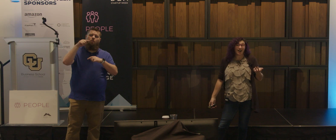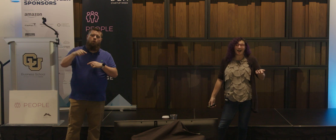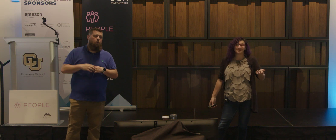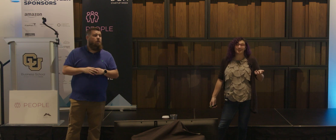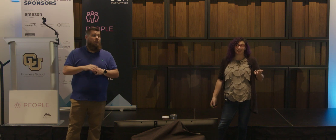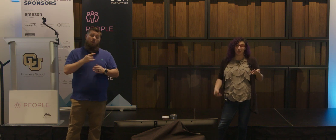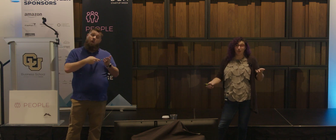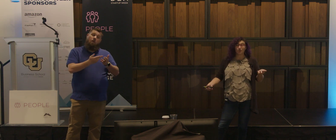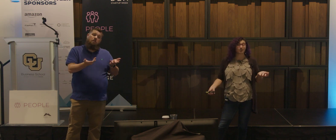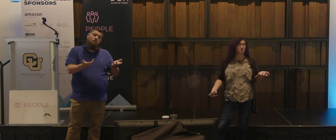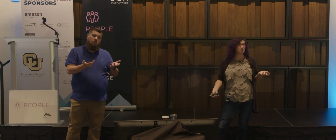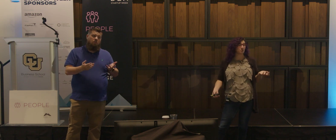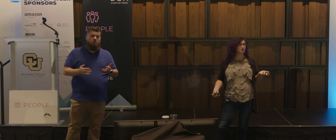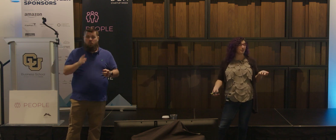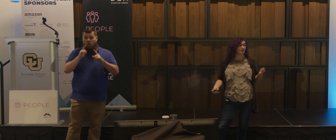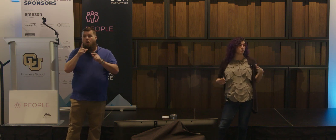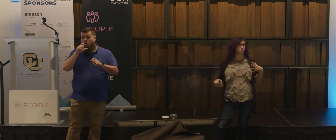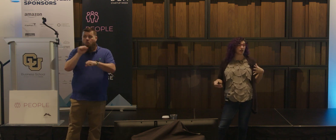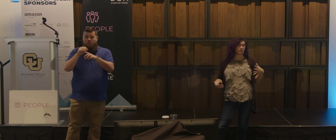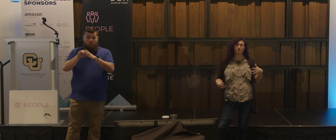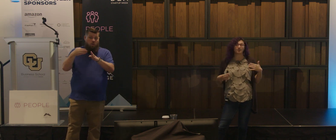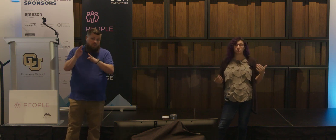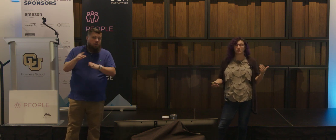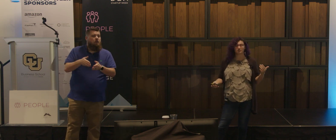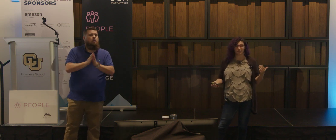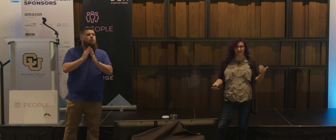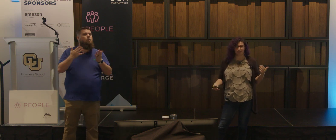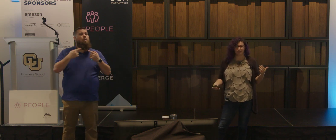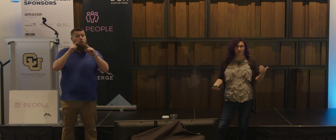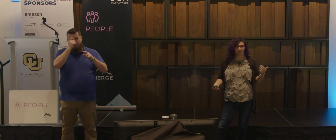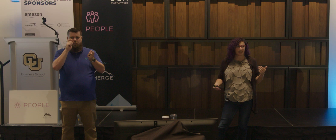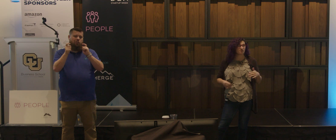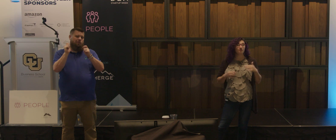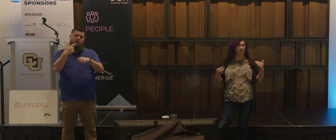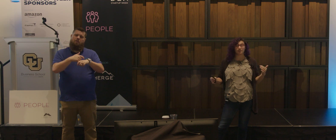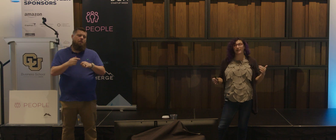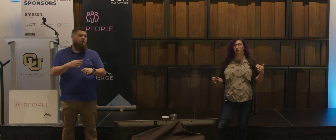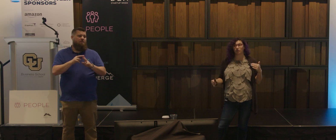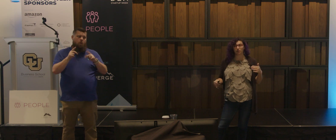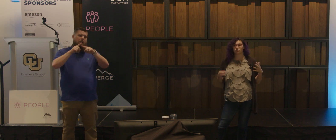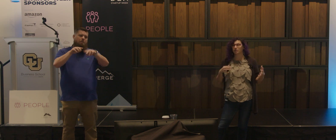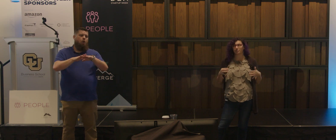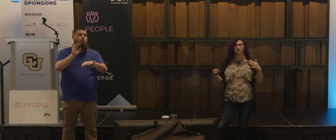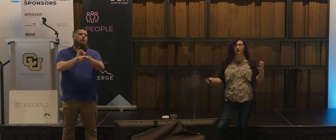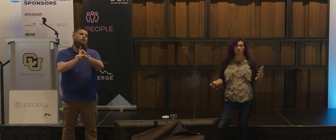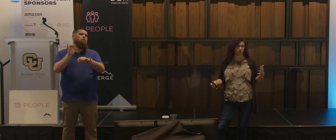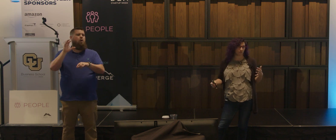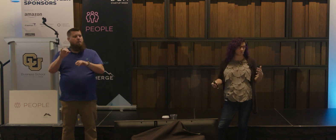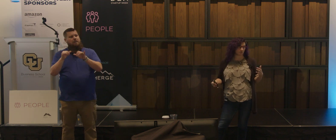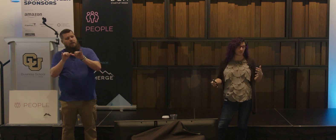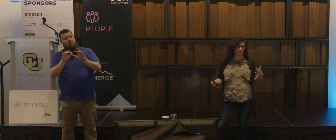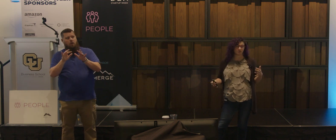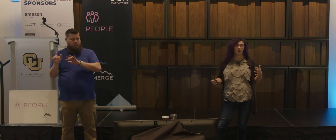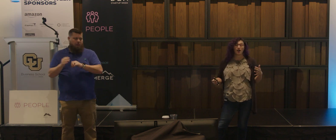That's honestly like, talk to the people in your field and ask what's working for them because it changes all the time. And it's very dependent on your industry, company size, all